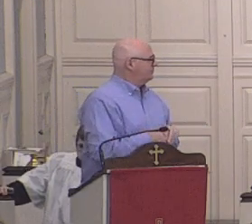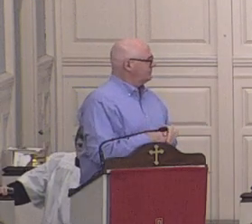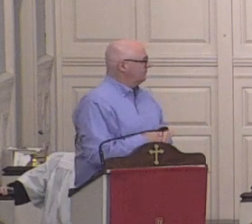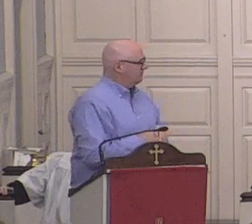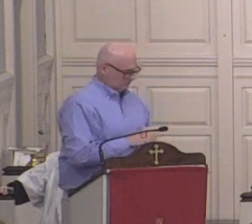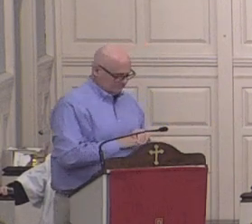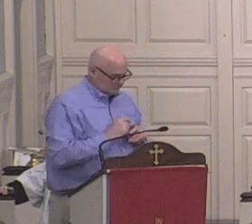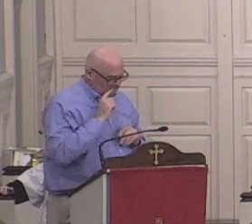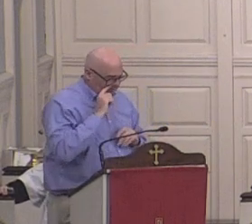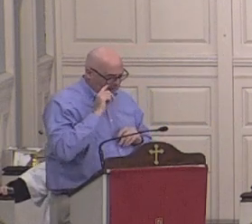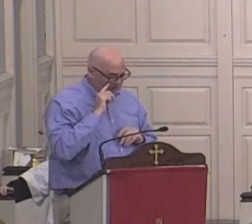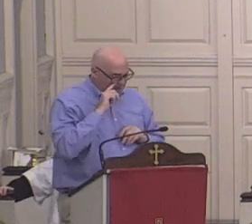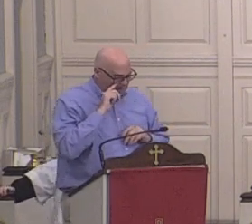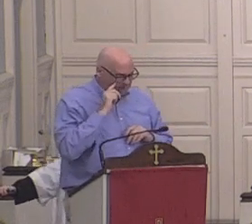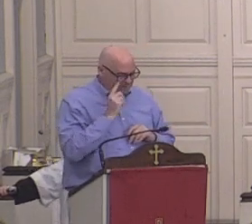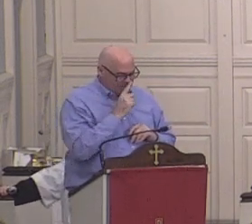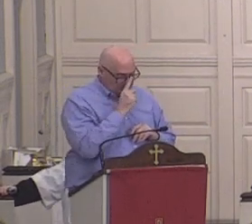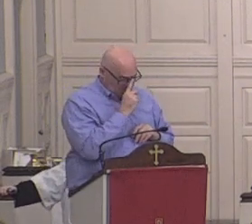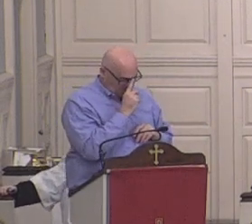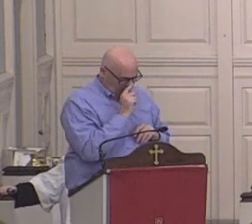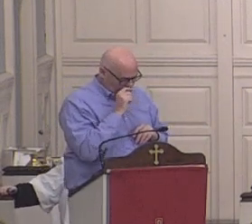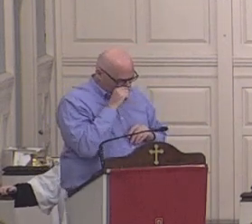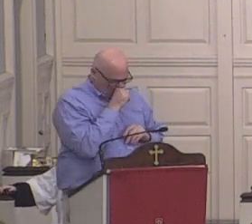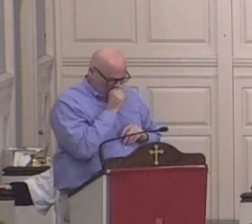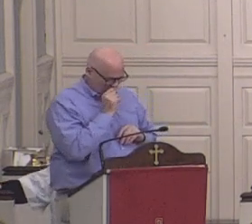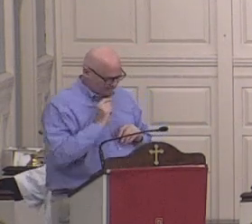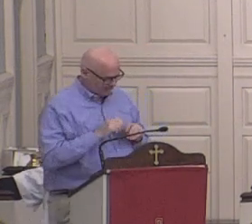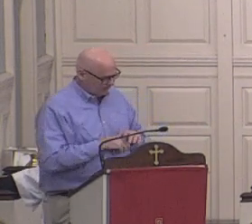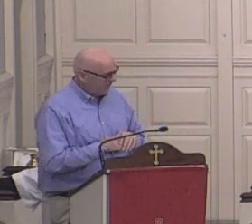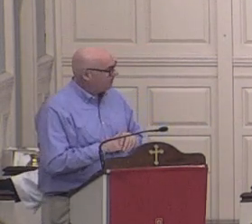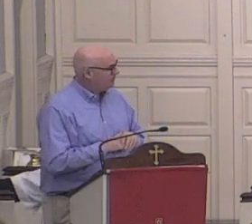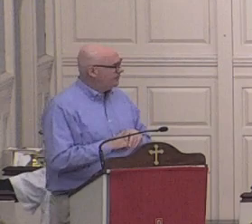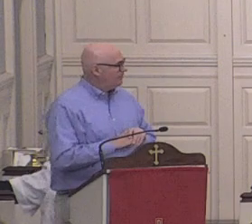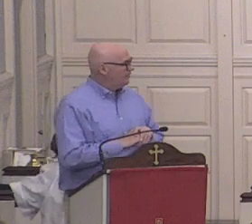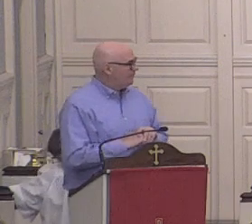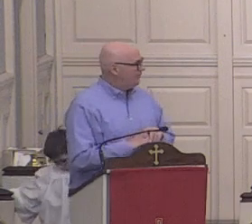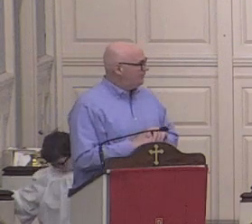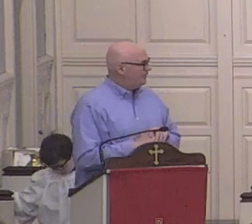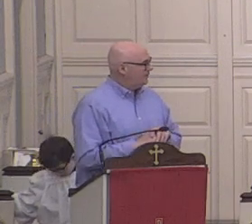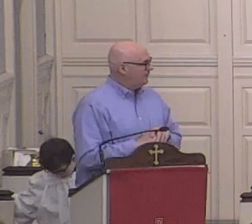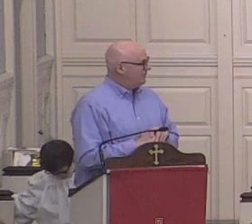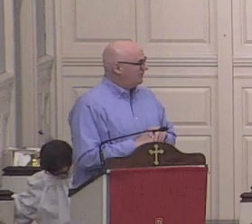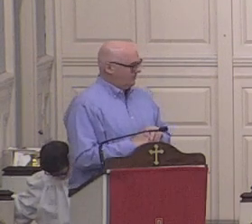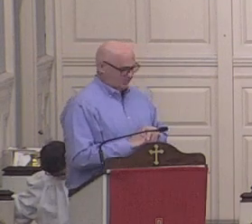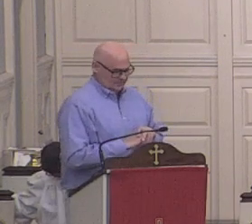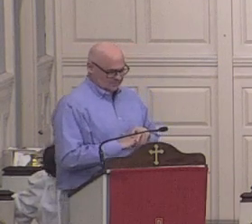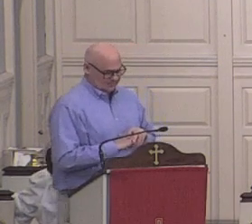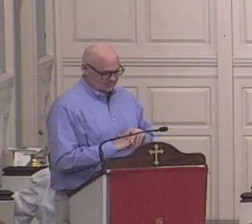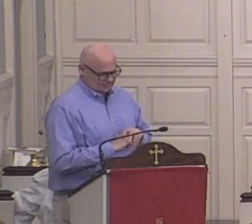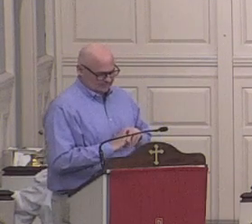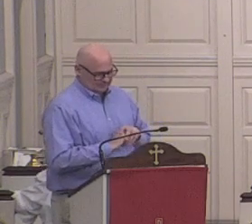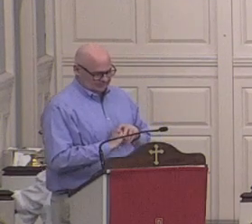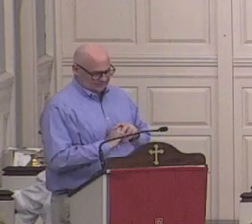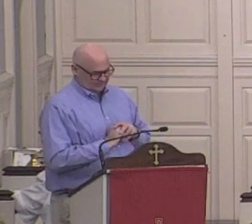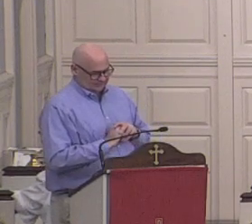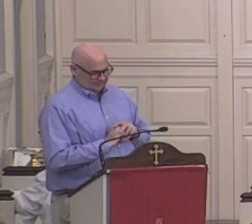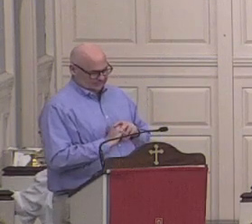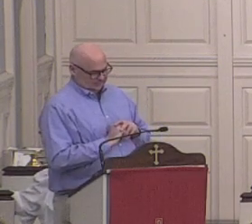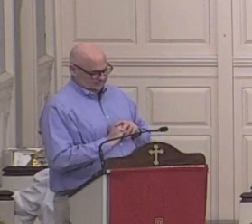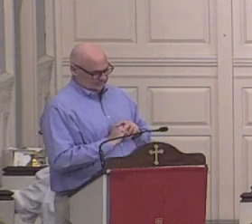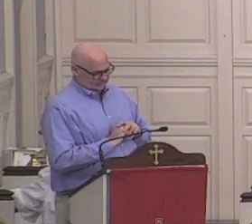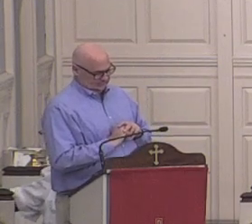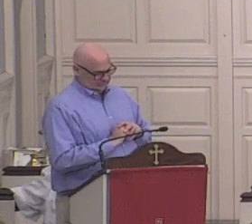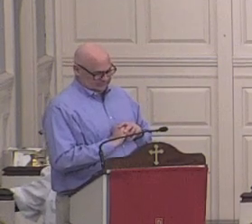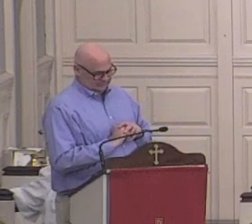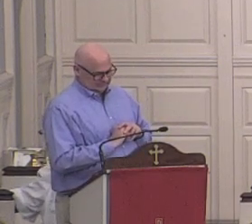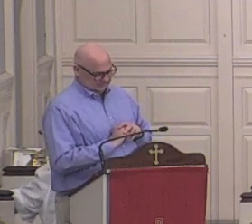Some took the stand and testified falsely against him, alleging, "We heard him say, 'I will destroy this temple made with